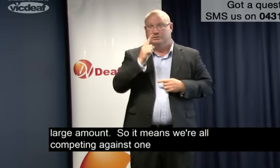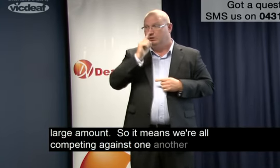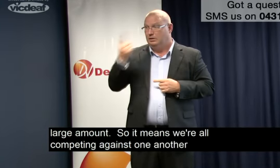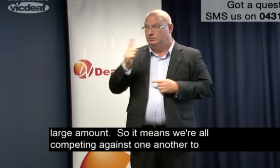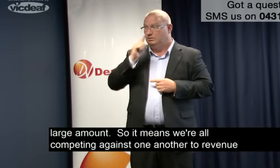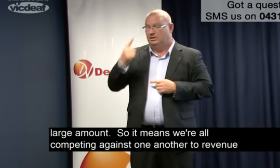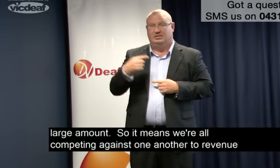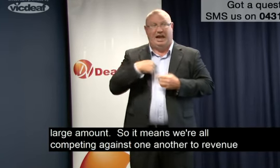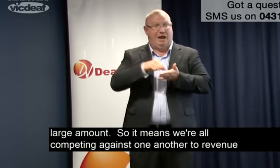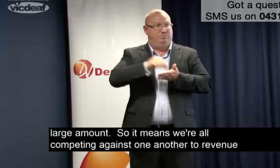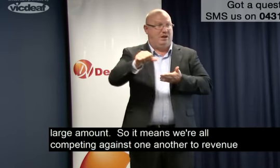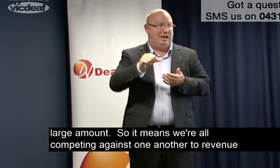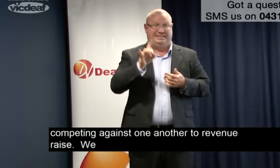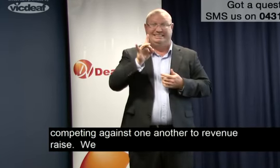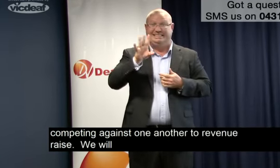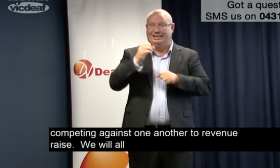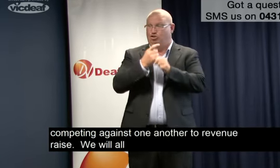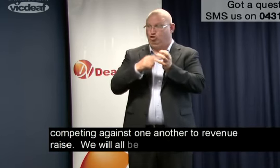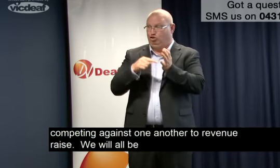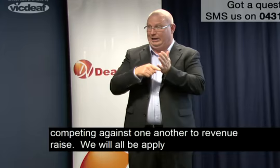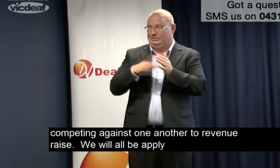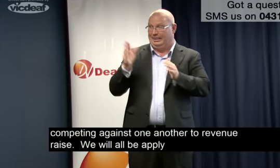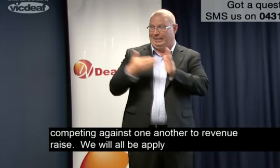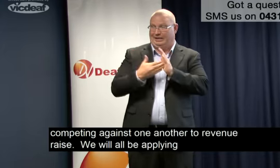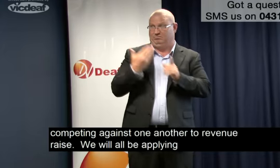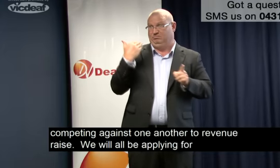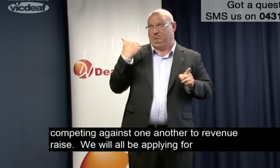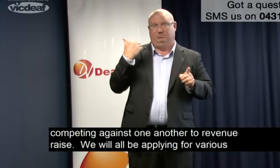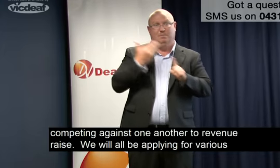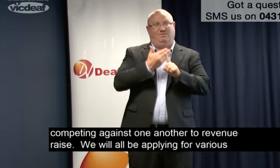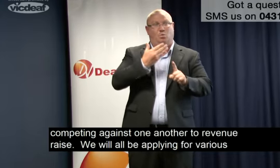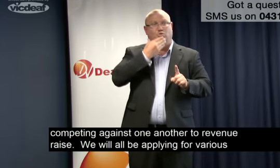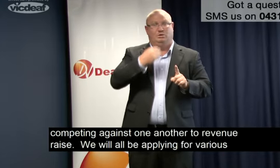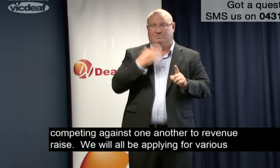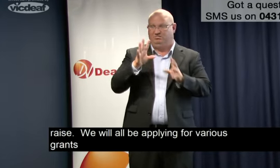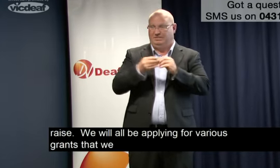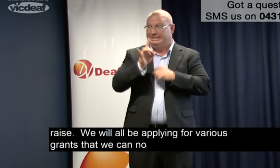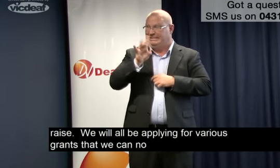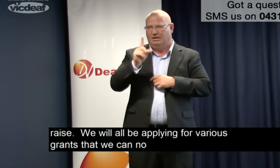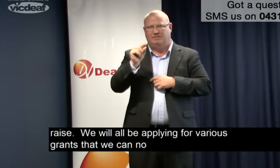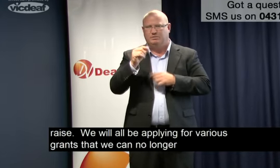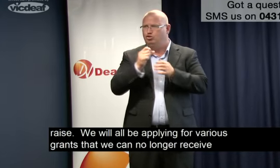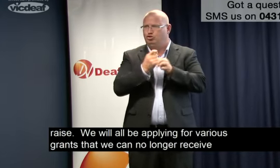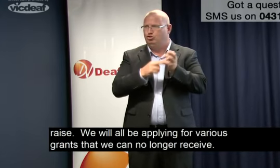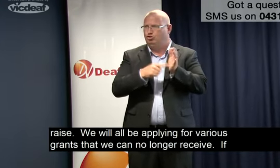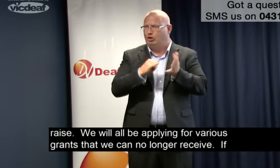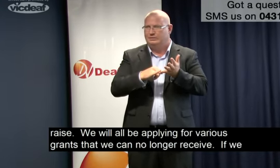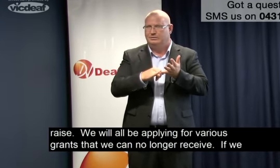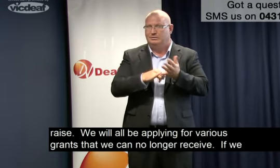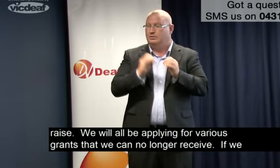for various grants that we can no longer receive. And if we apply for 10 grants, like we have prior to Christmas, 10 or 11 grants that